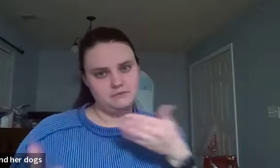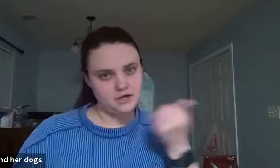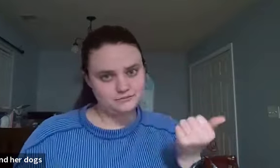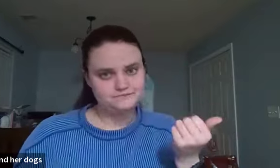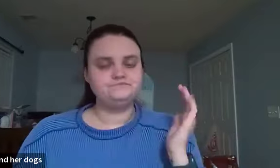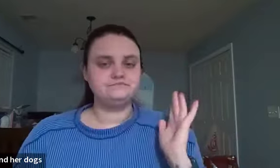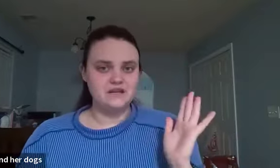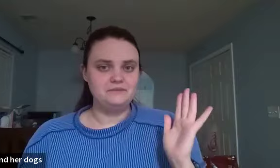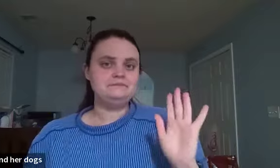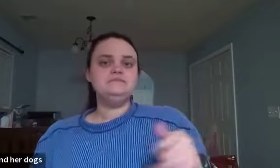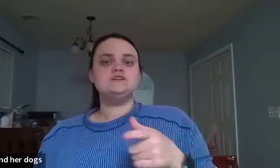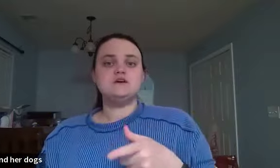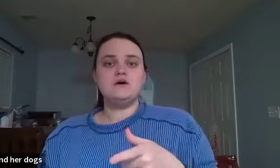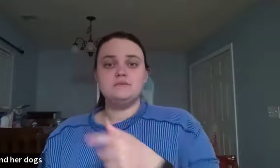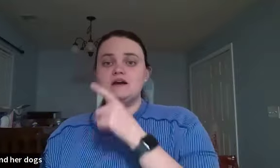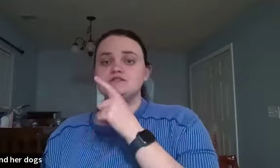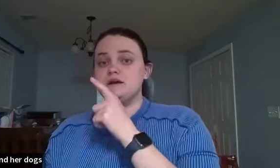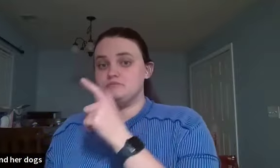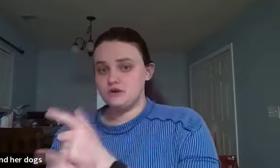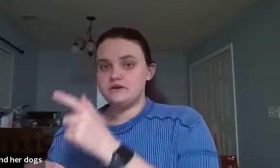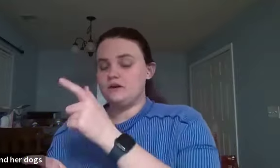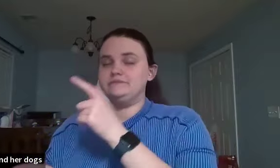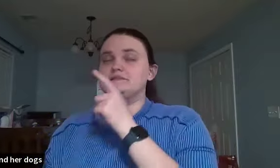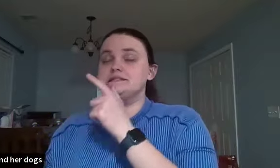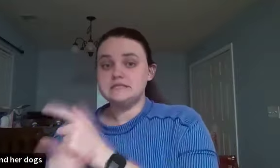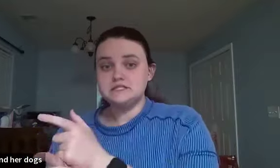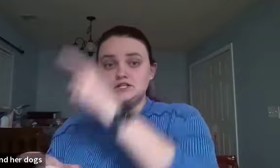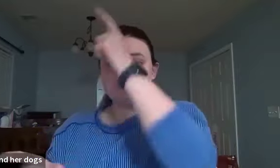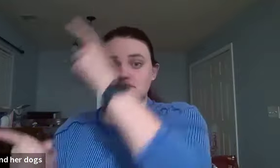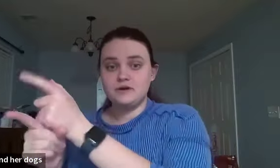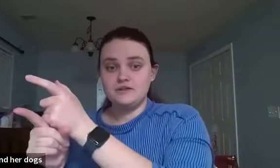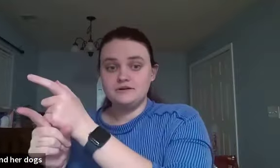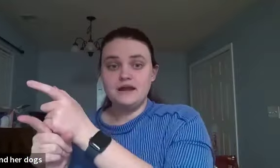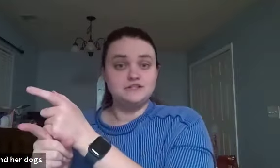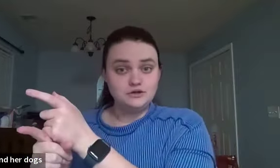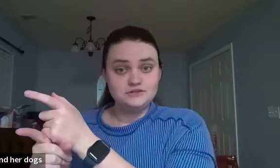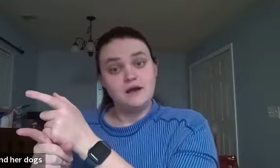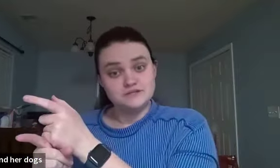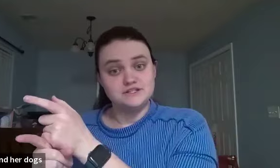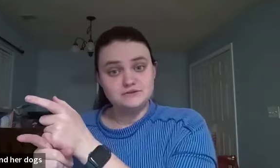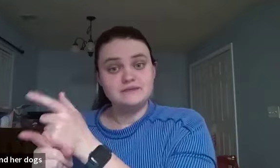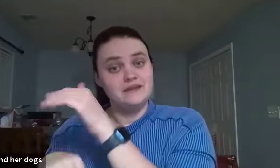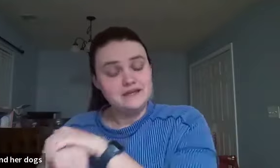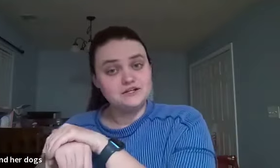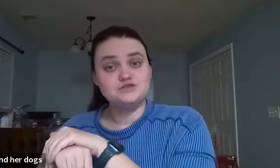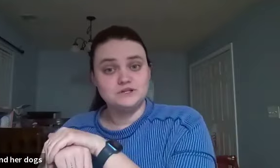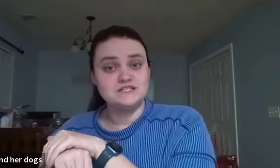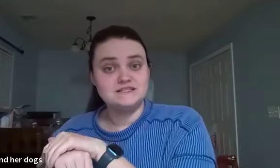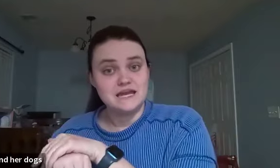it better. Okay. So then we had sister, brother. I told you I was going to do it. The English wants to